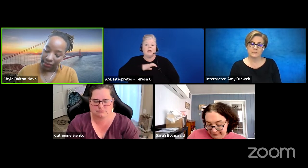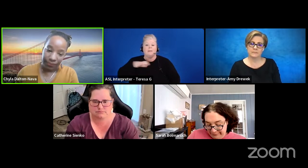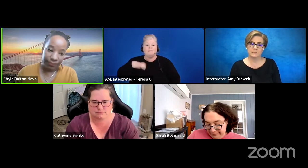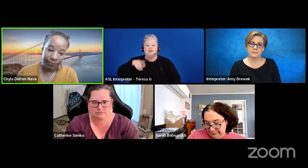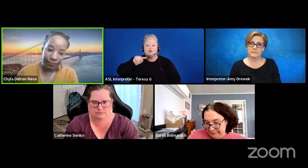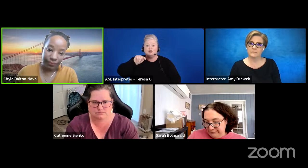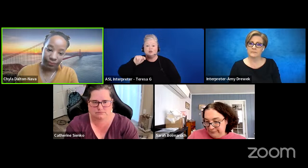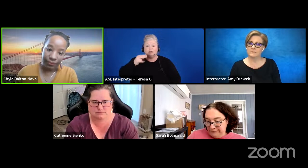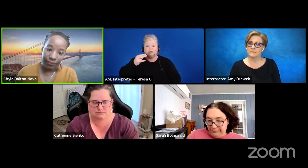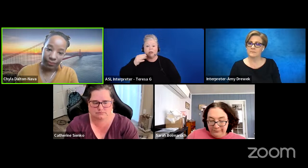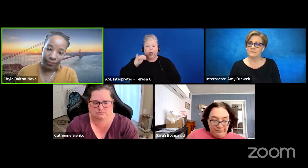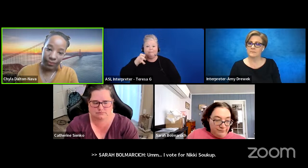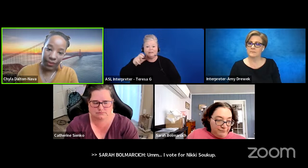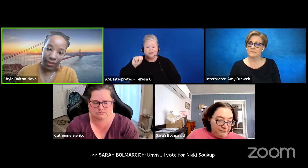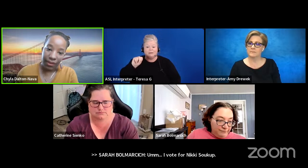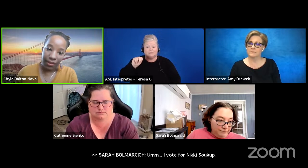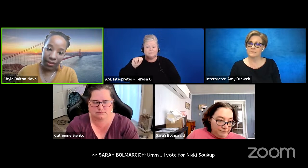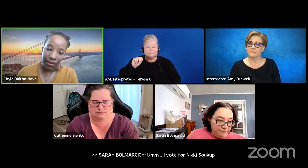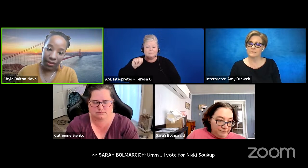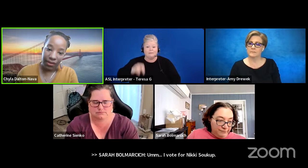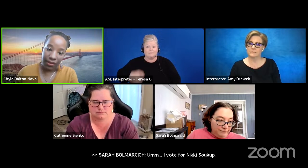Thompson,